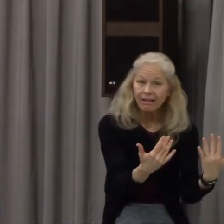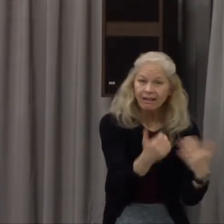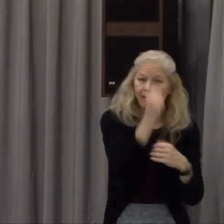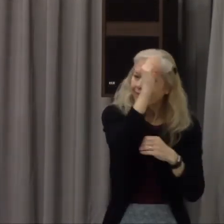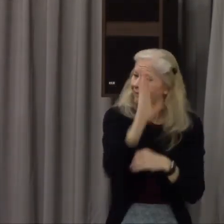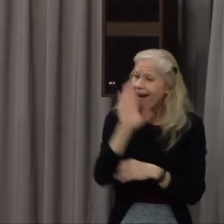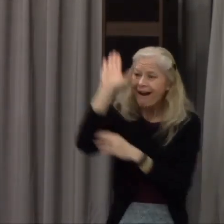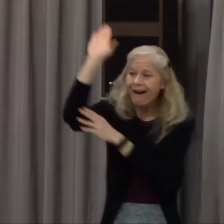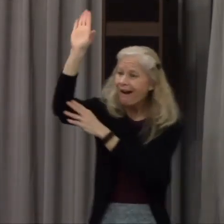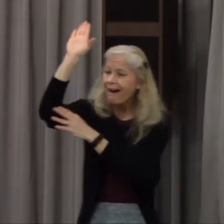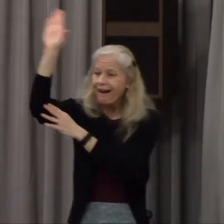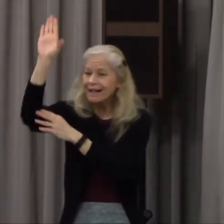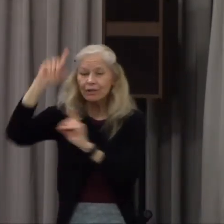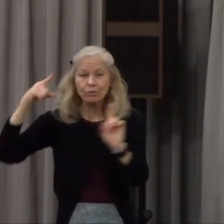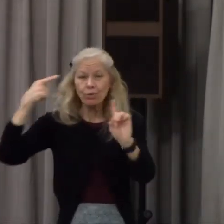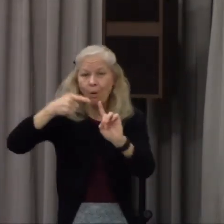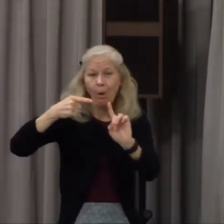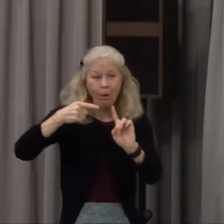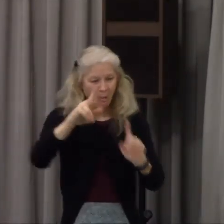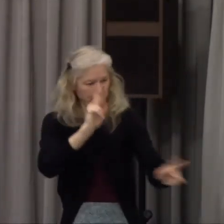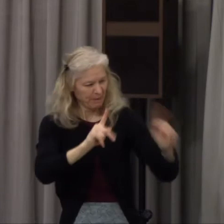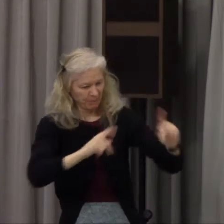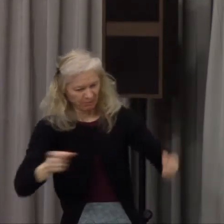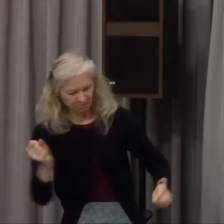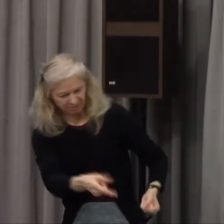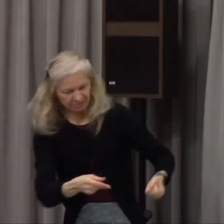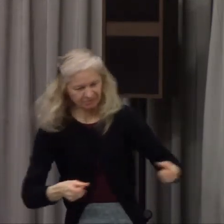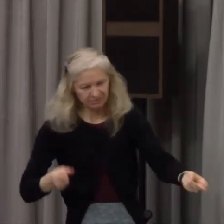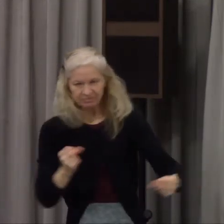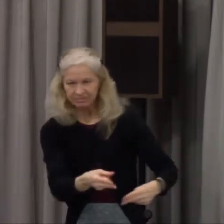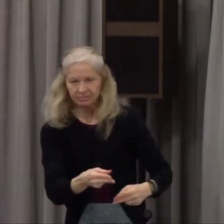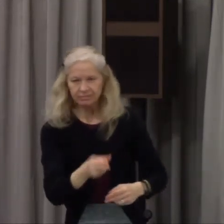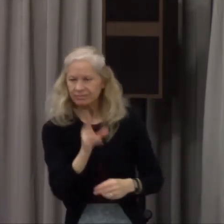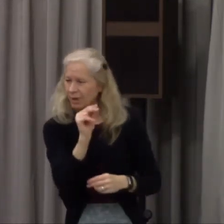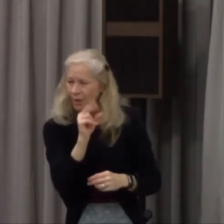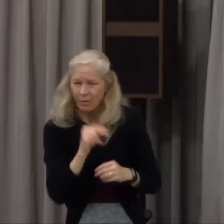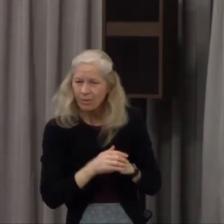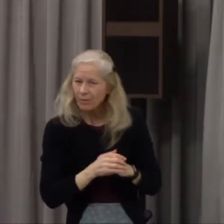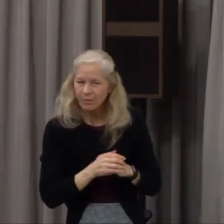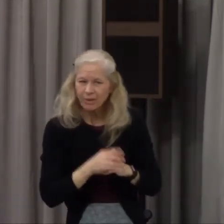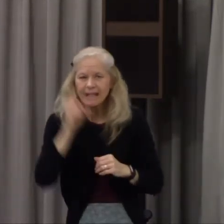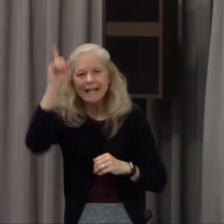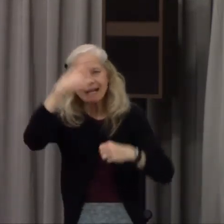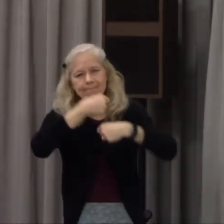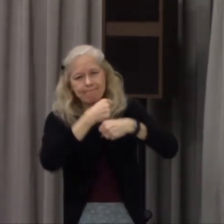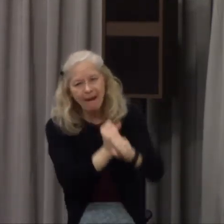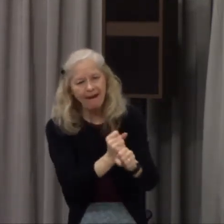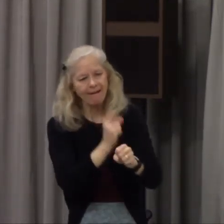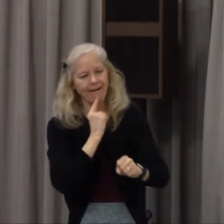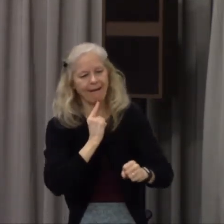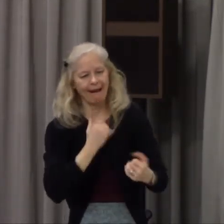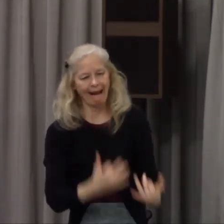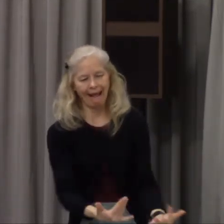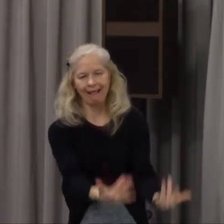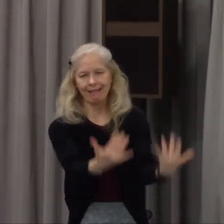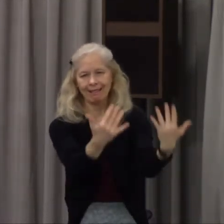Everybody who does so by their own choice. And all the while even breaks the heart of God, though he will be true